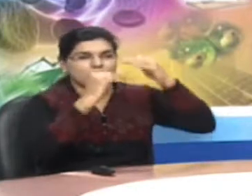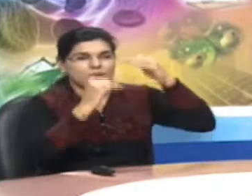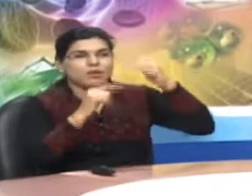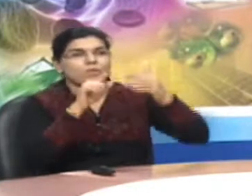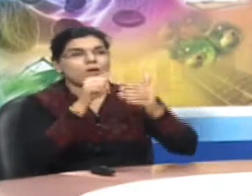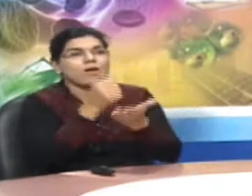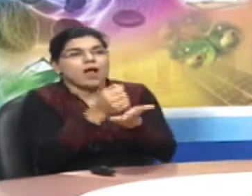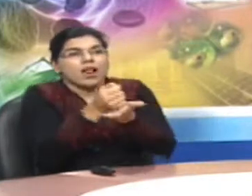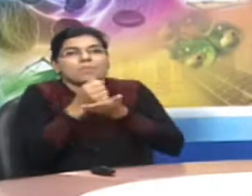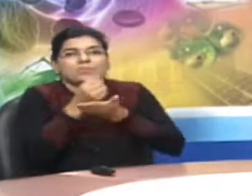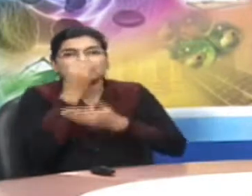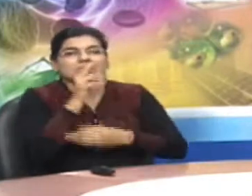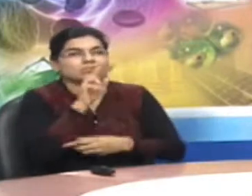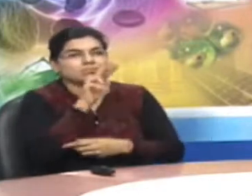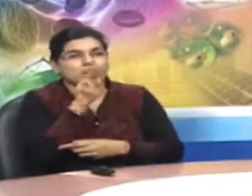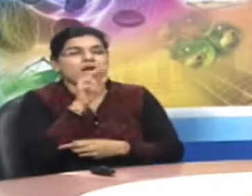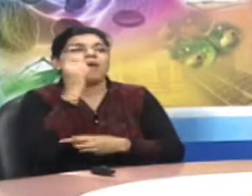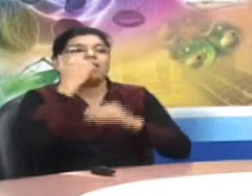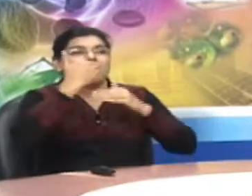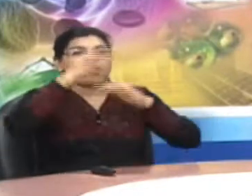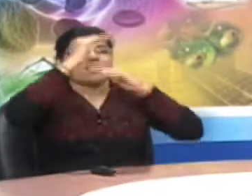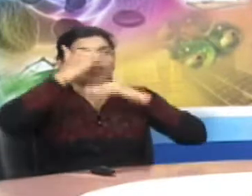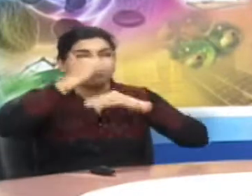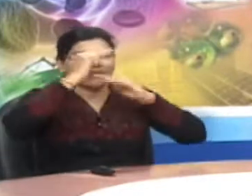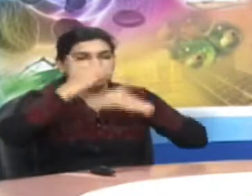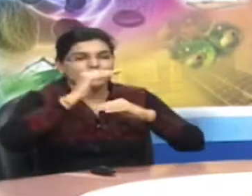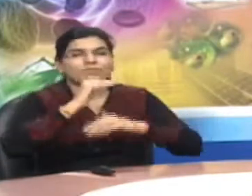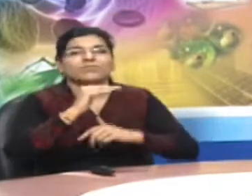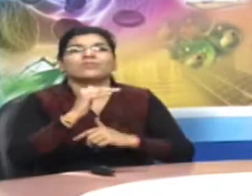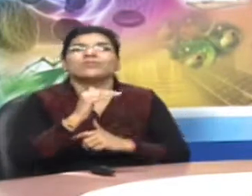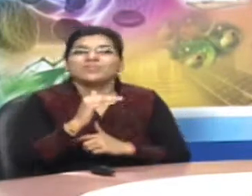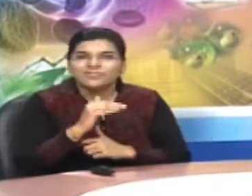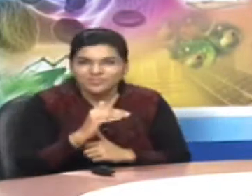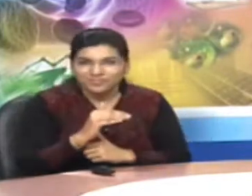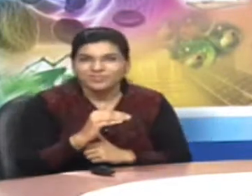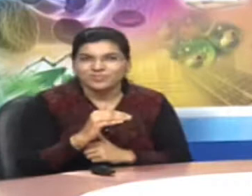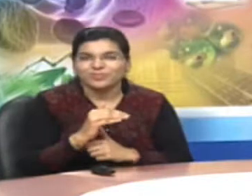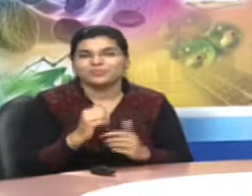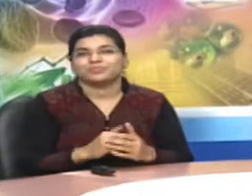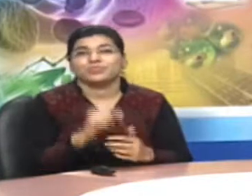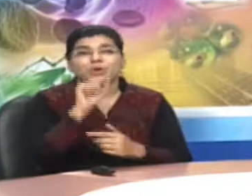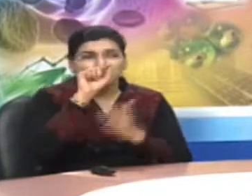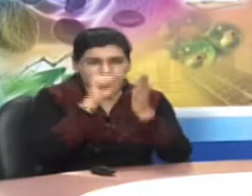always divide it into different points and it's easy to read and understand.